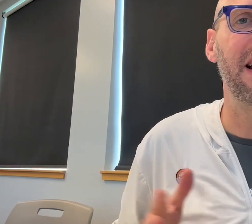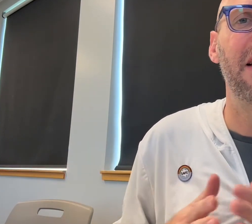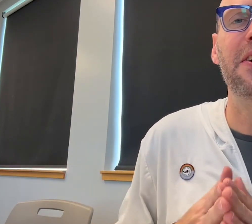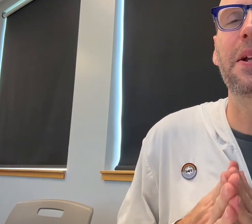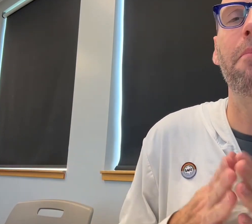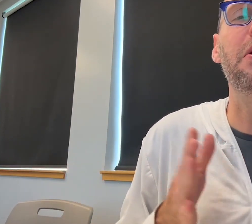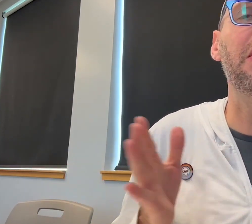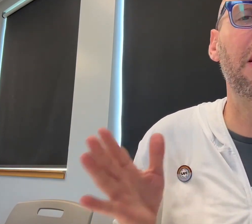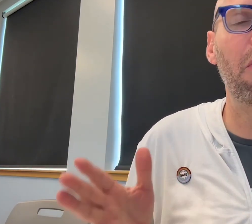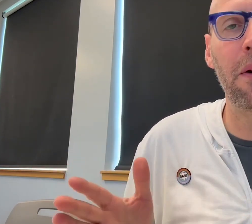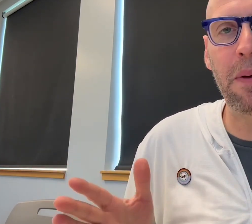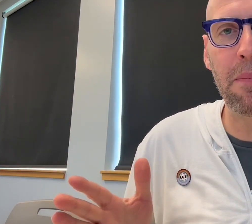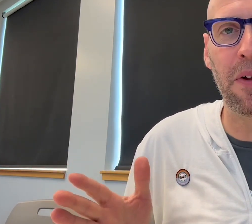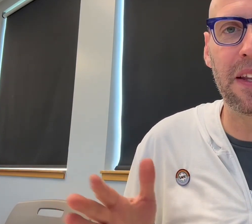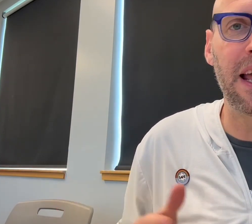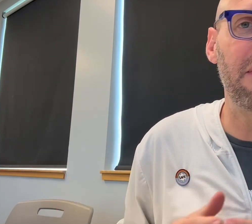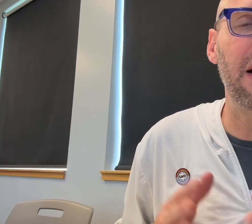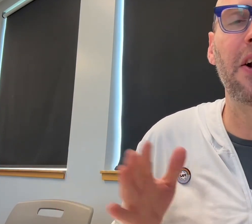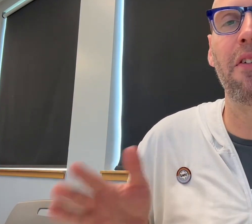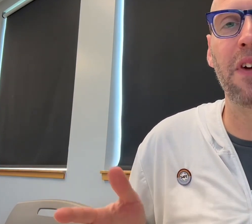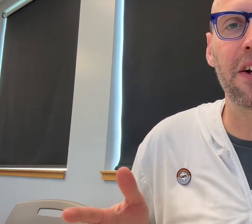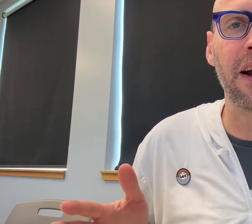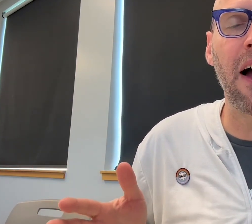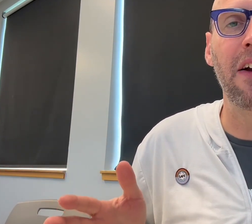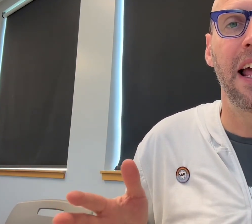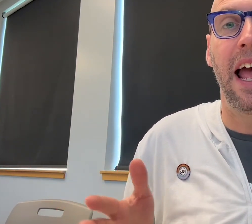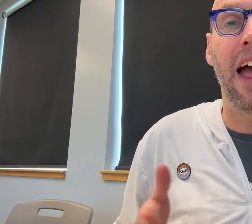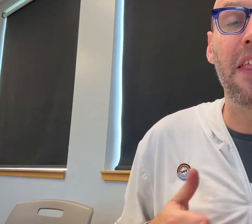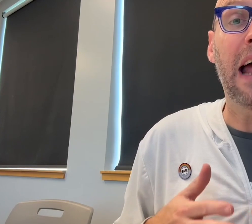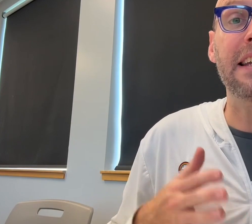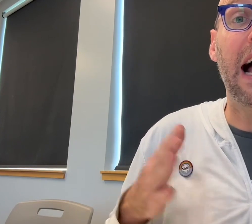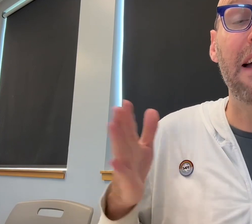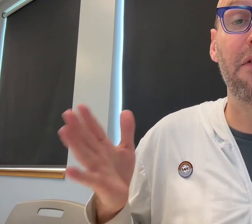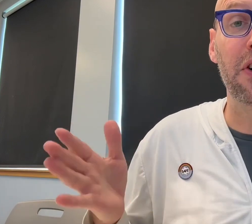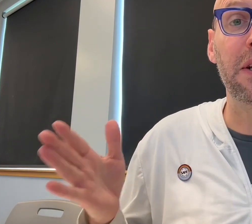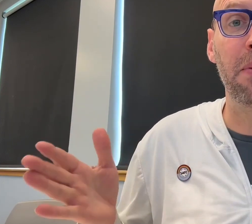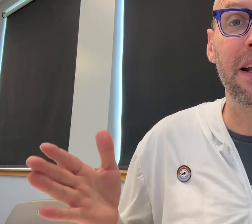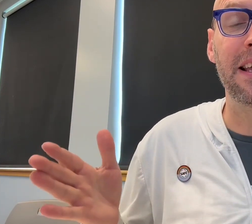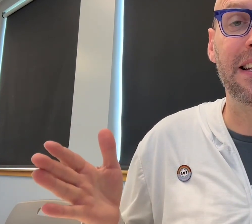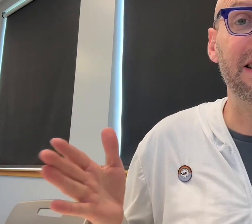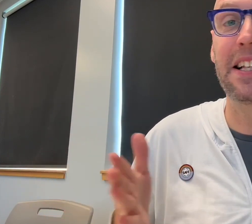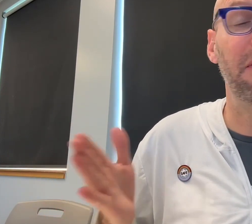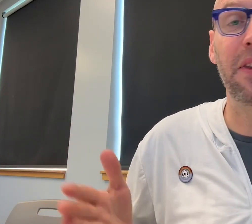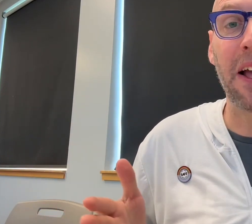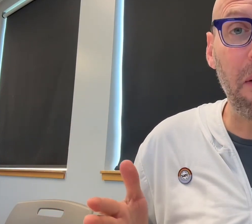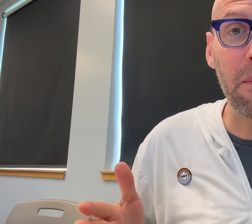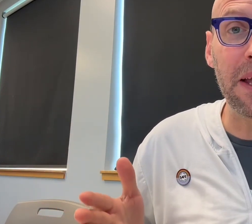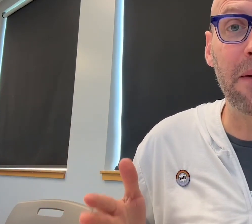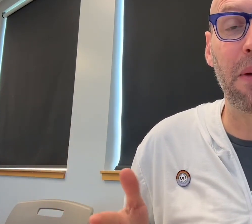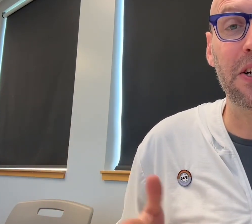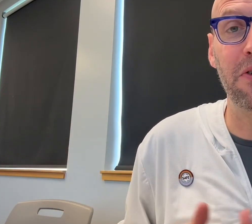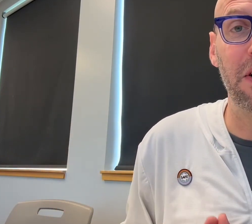strategies, there's 1,000,001 people that they've got it all figured out. And that diverse opinions doesn't really help me in my struggle,